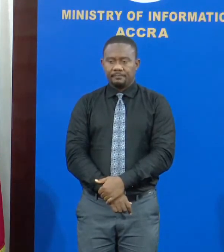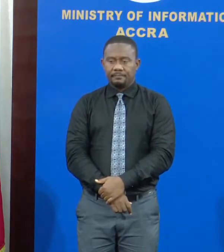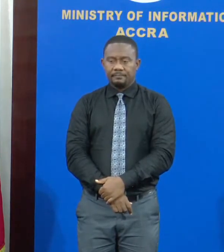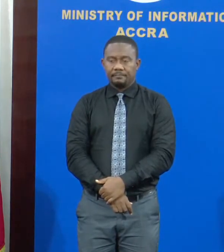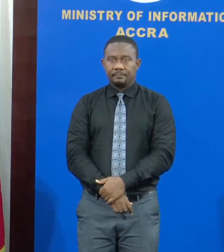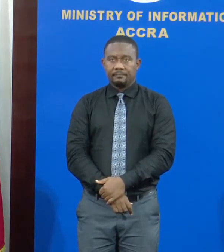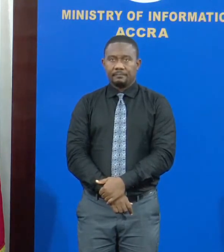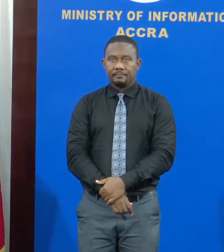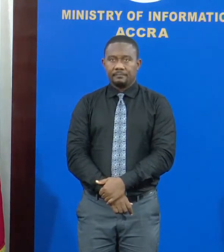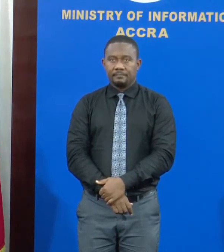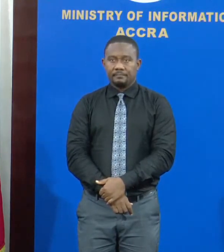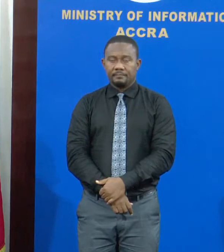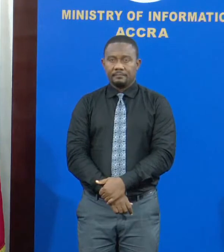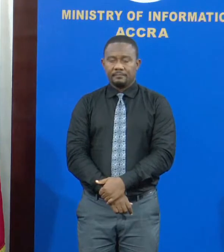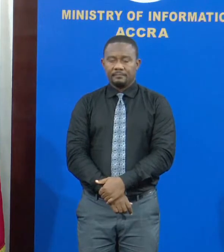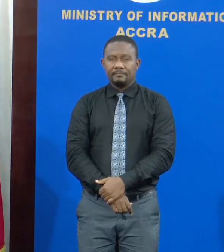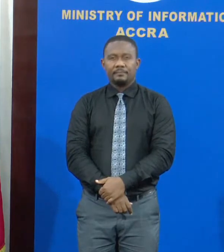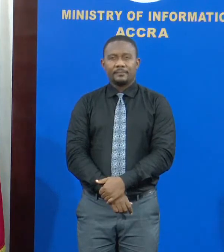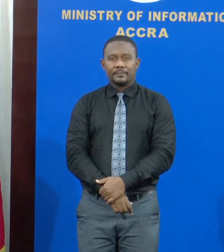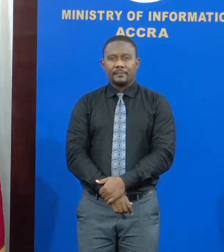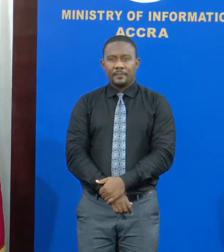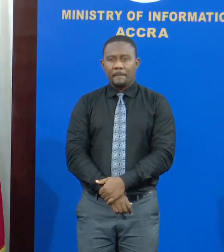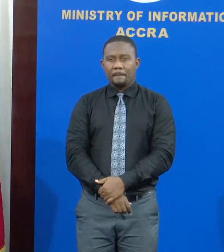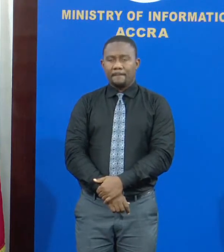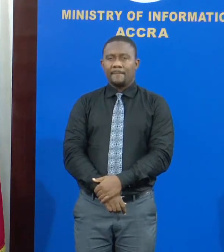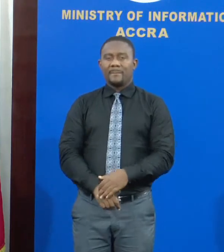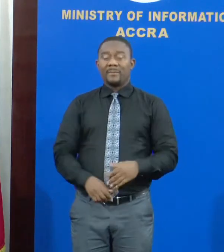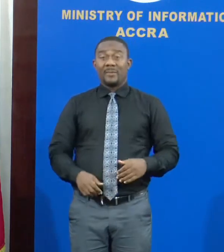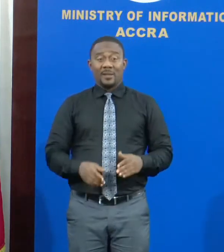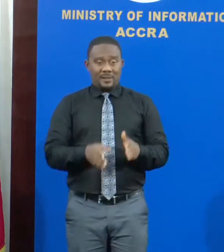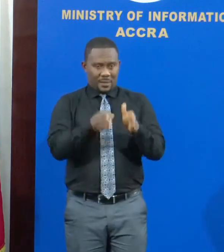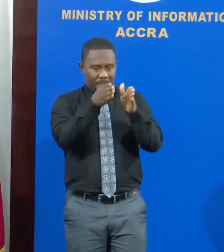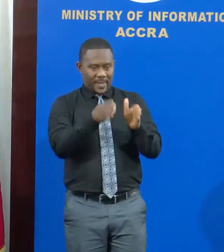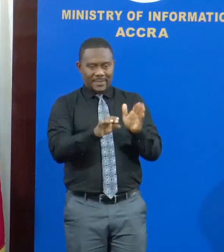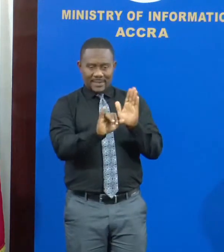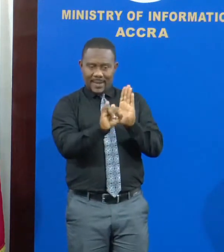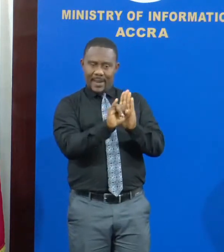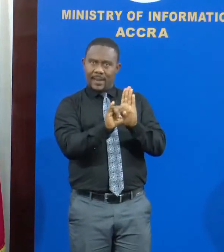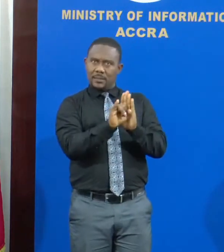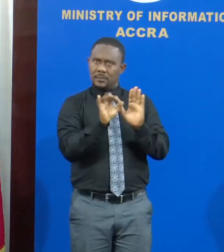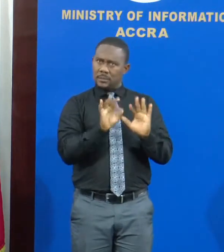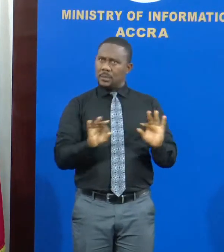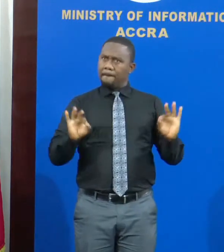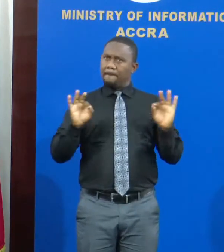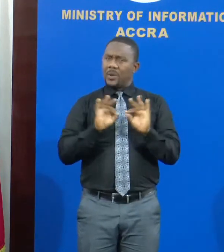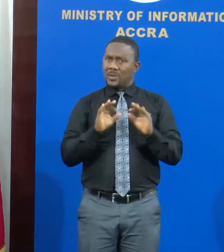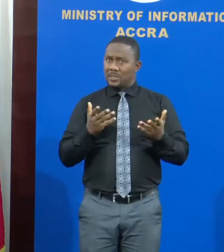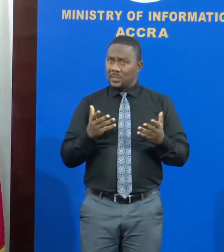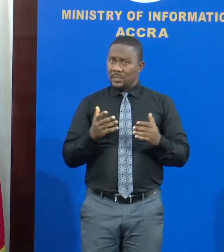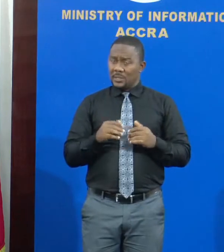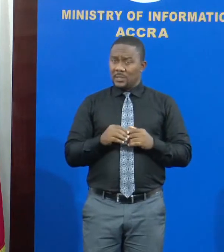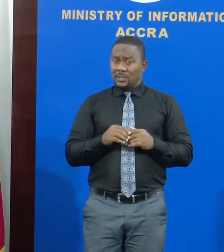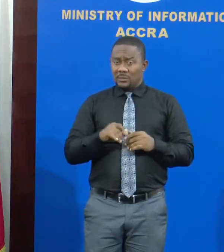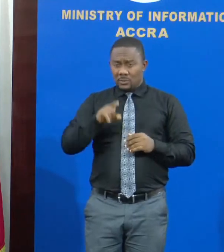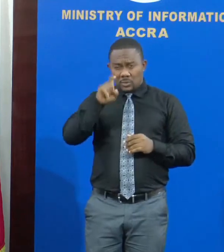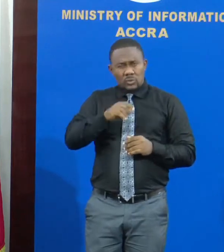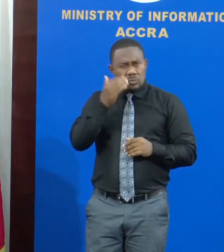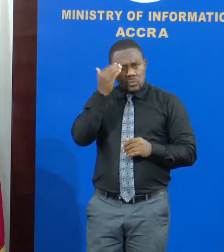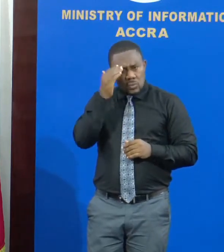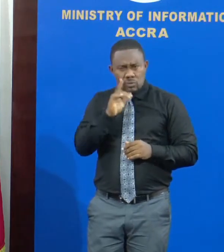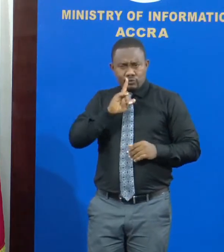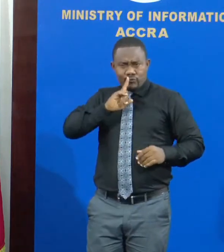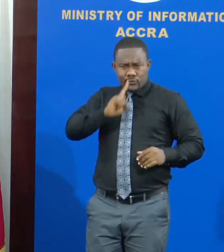this, identification of the member is key to us. We basically need to be able to